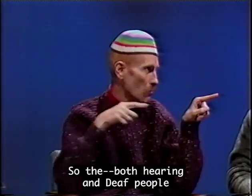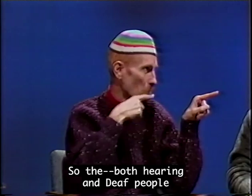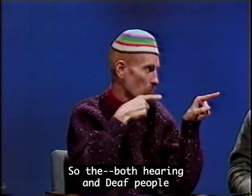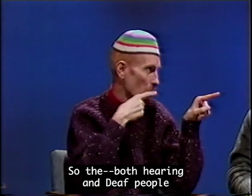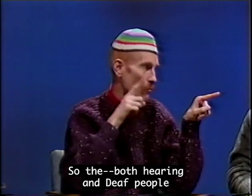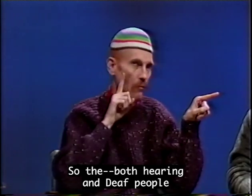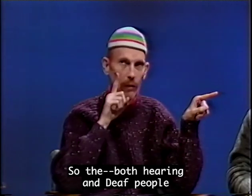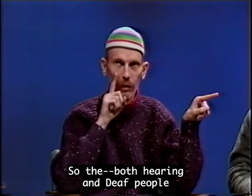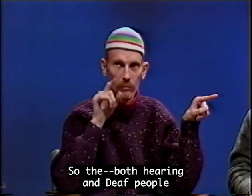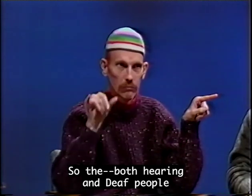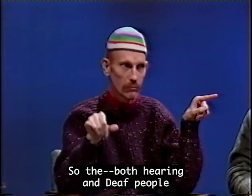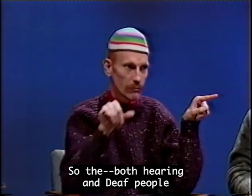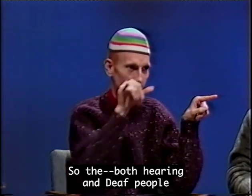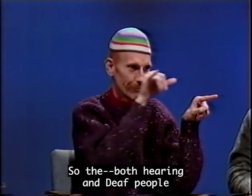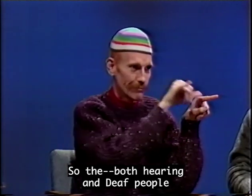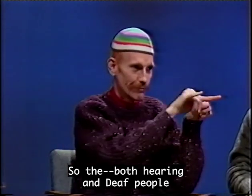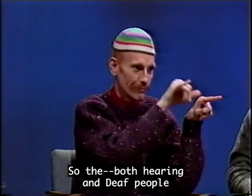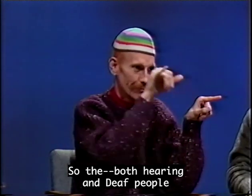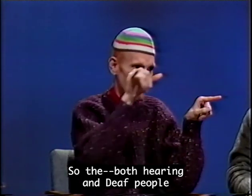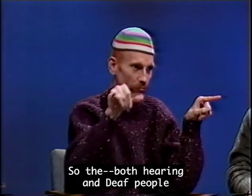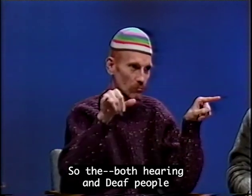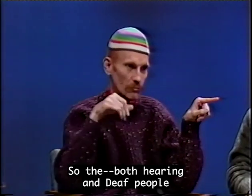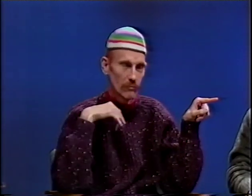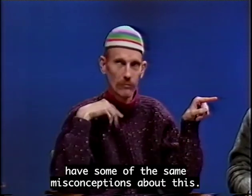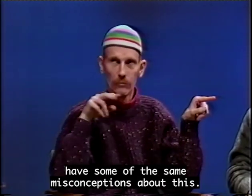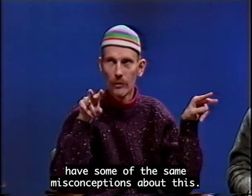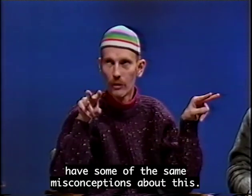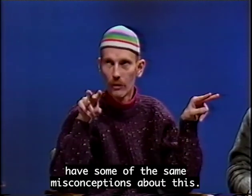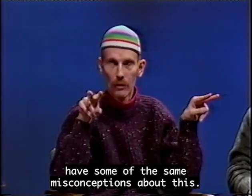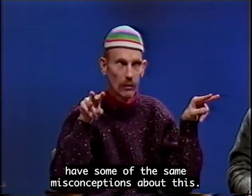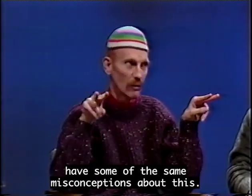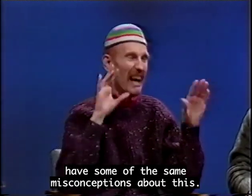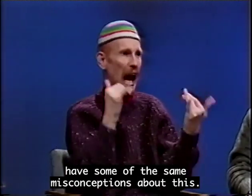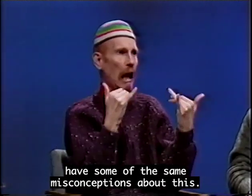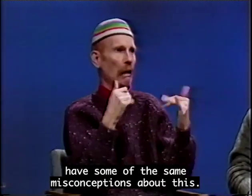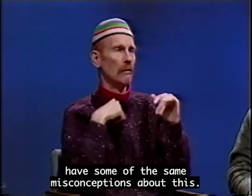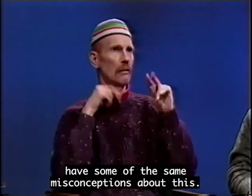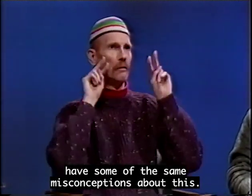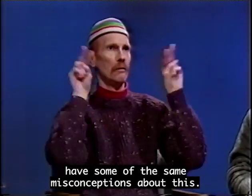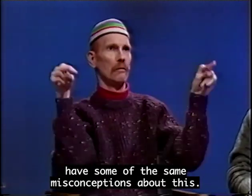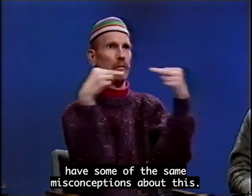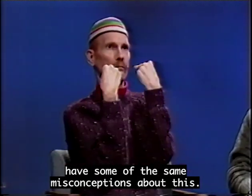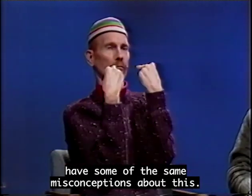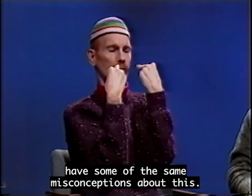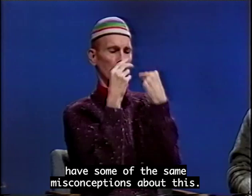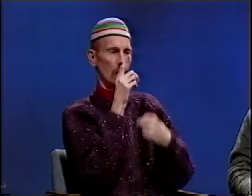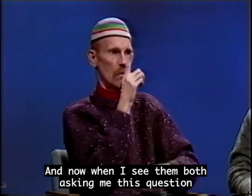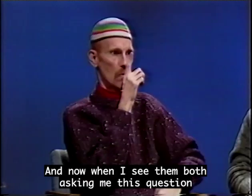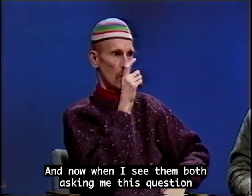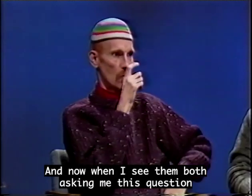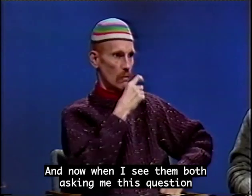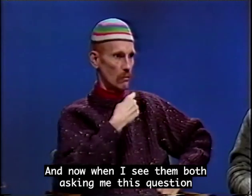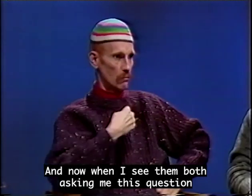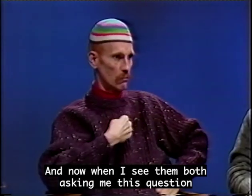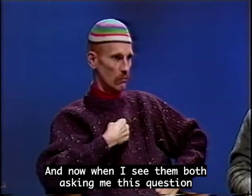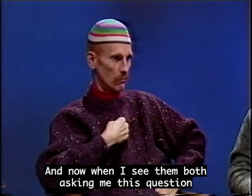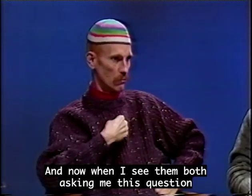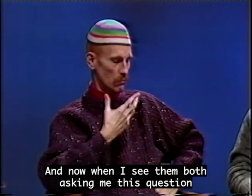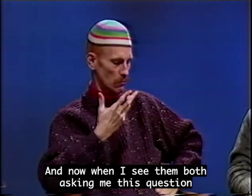So both hearing and deaf people have some of the same misconceptions about this. And now when I see them both asking me this